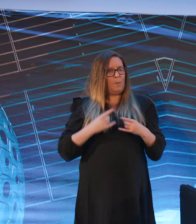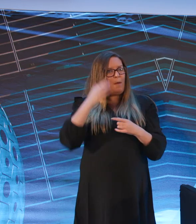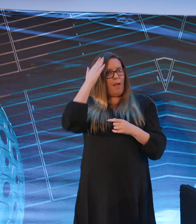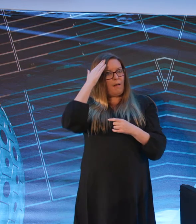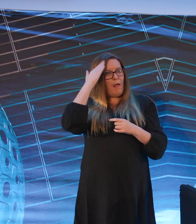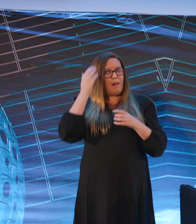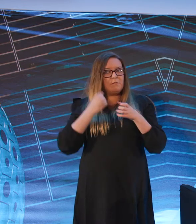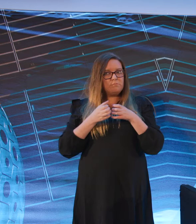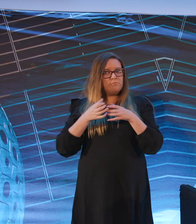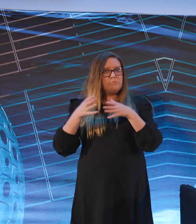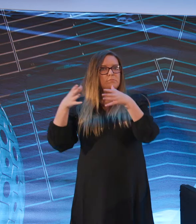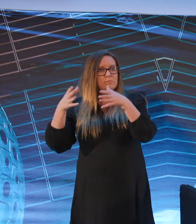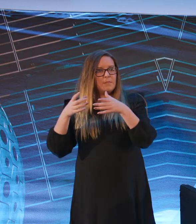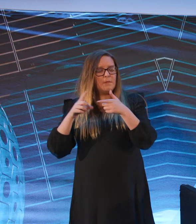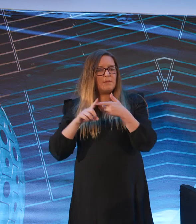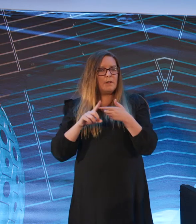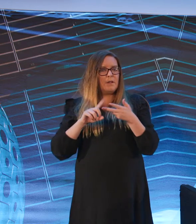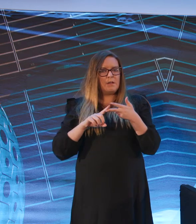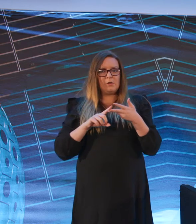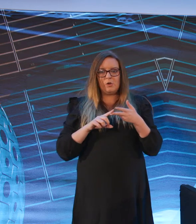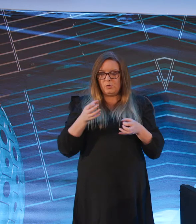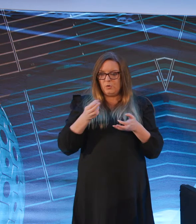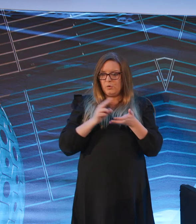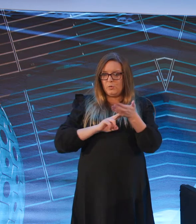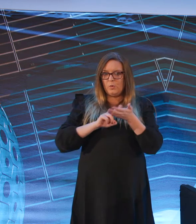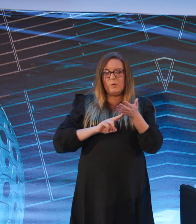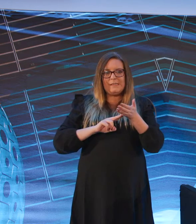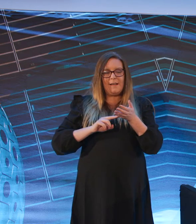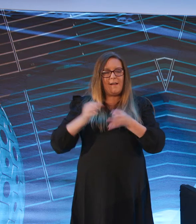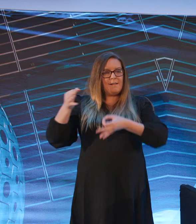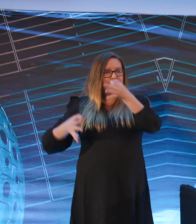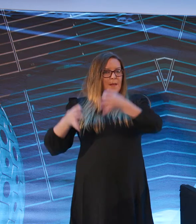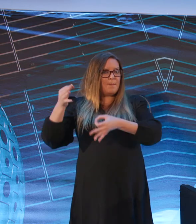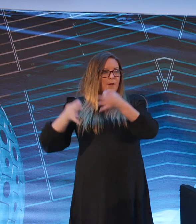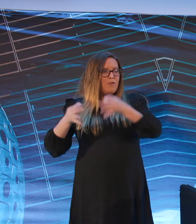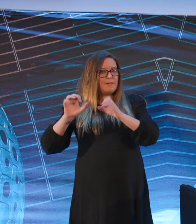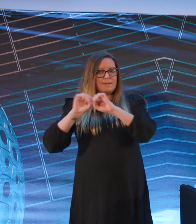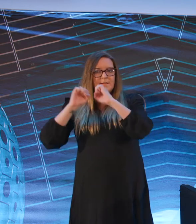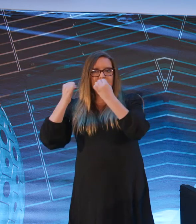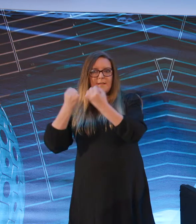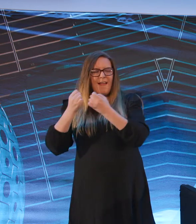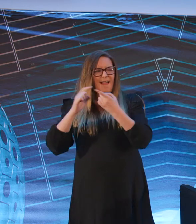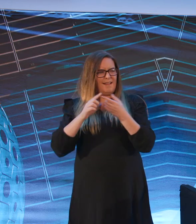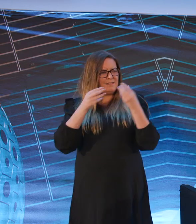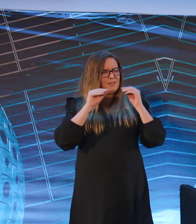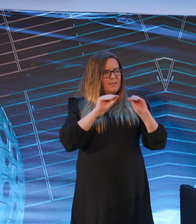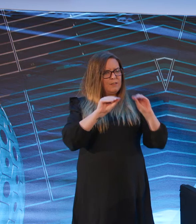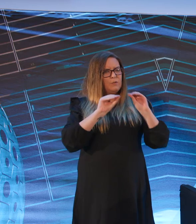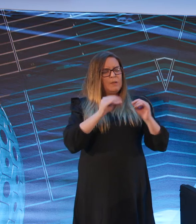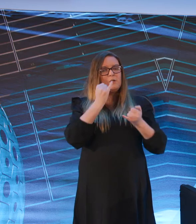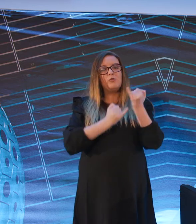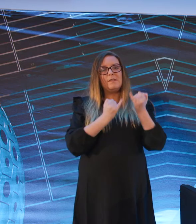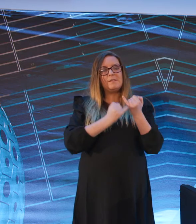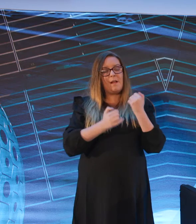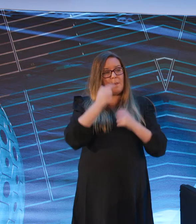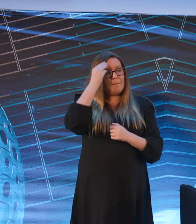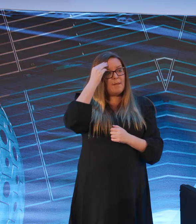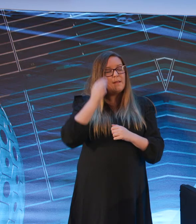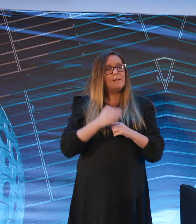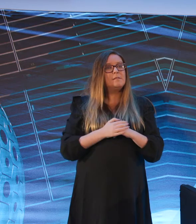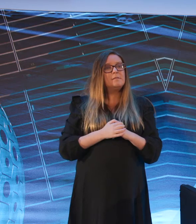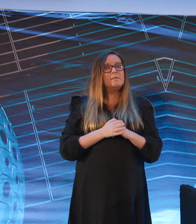it's fostering democratic societies, it's the education of critical minds. In the